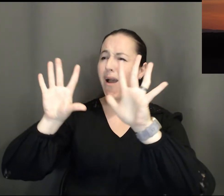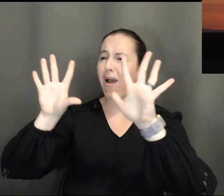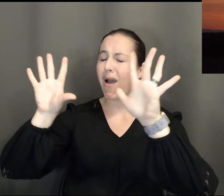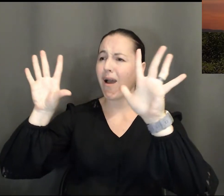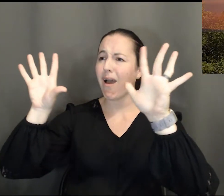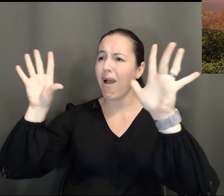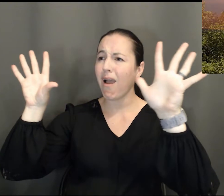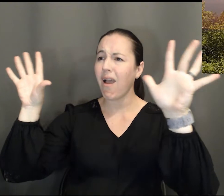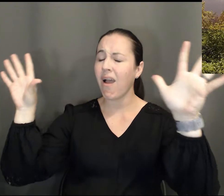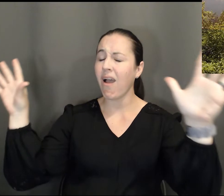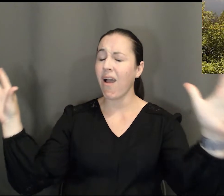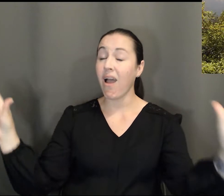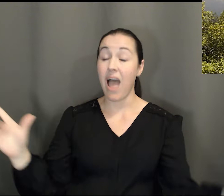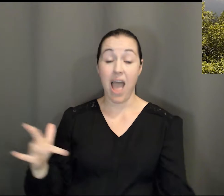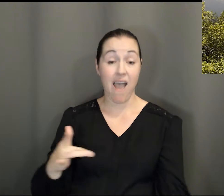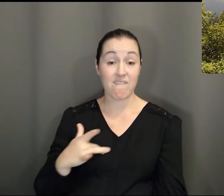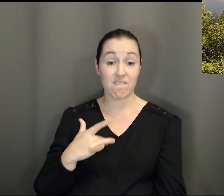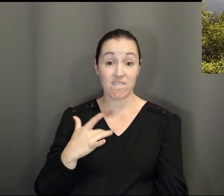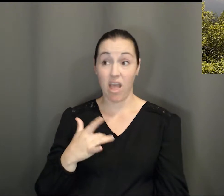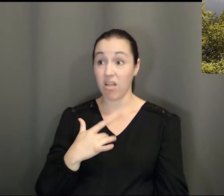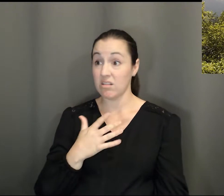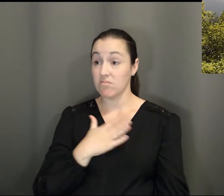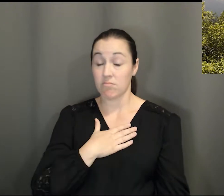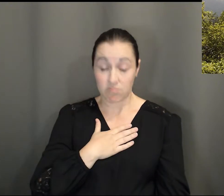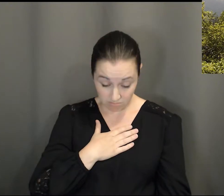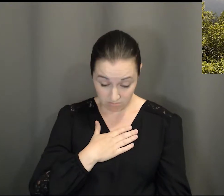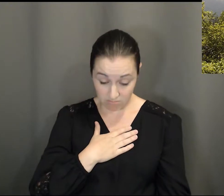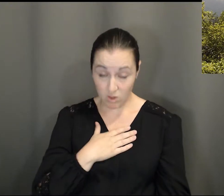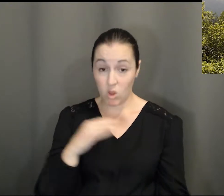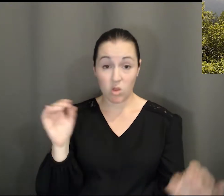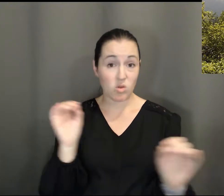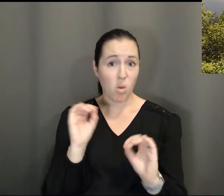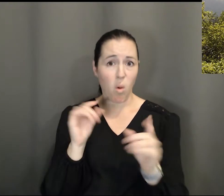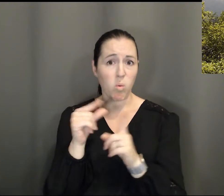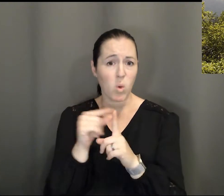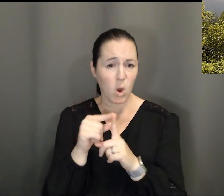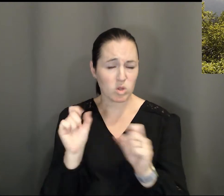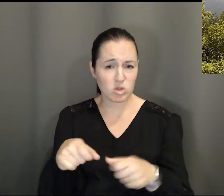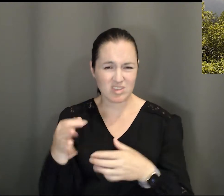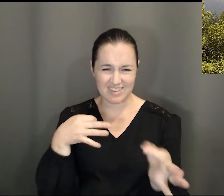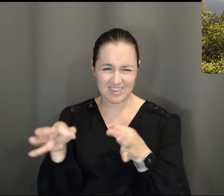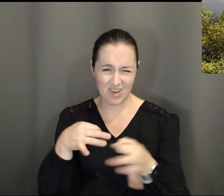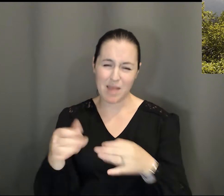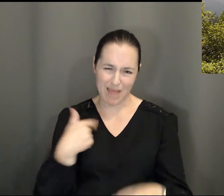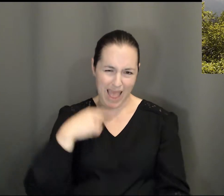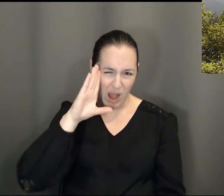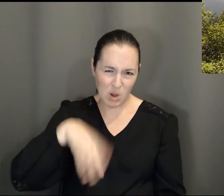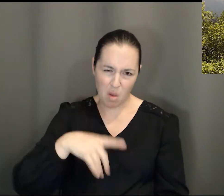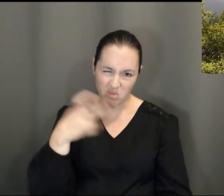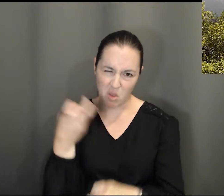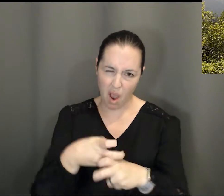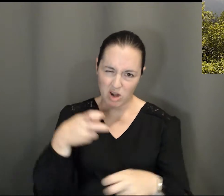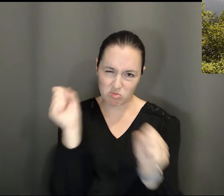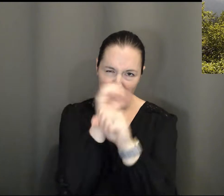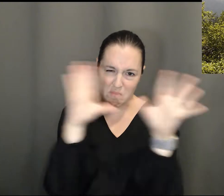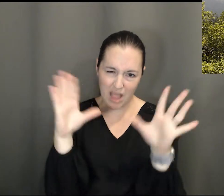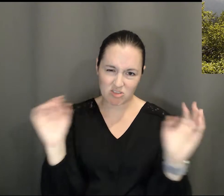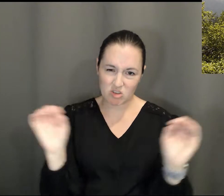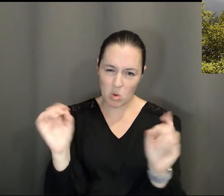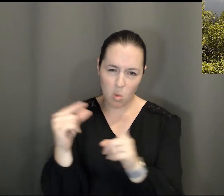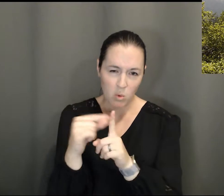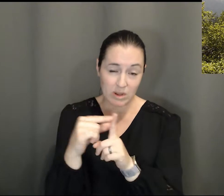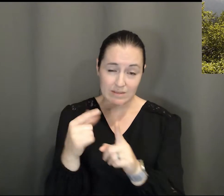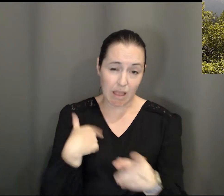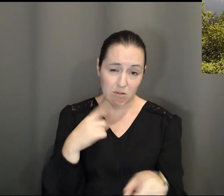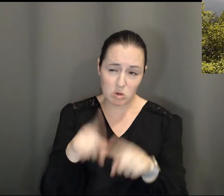It was incredible. So we're standing with the team. We're getting ready to sing the song. And I'm like, "Hey, friends, I want to pause for just a second. How many of you,